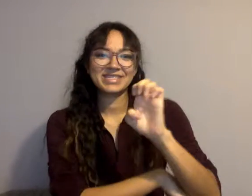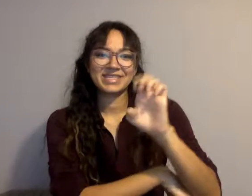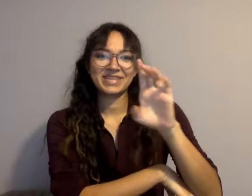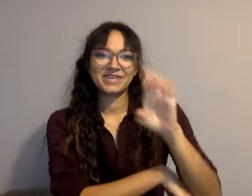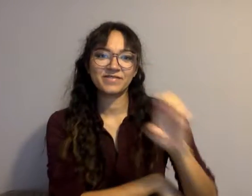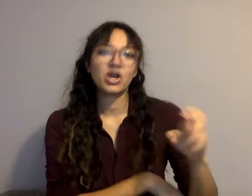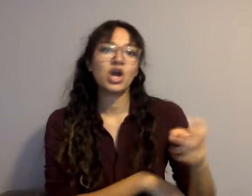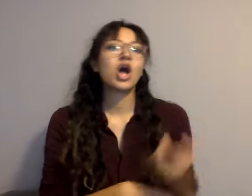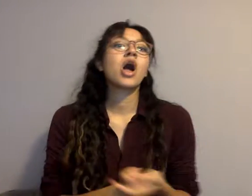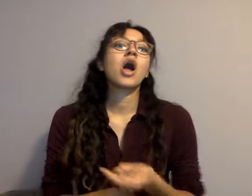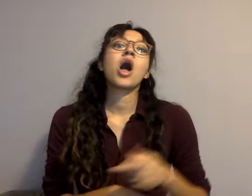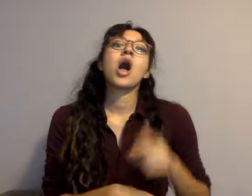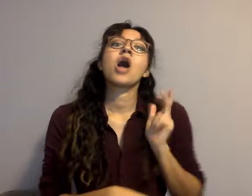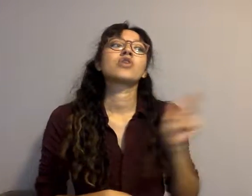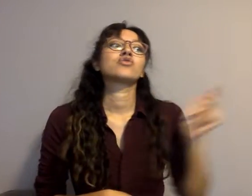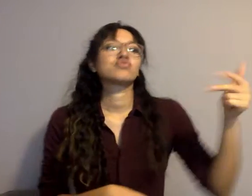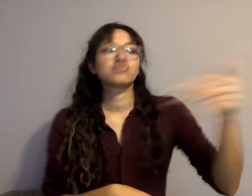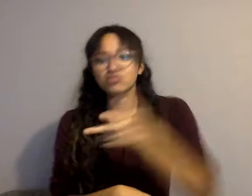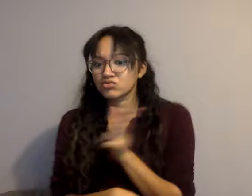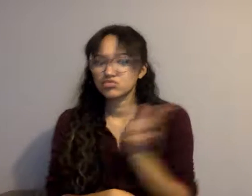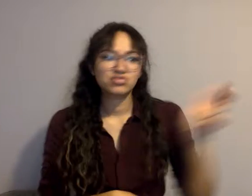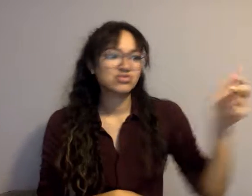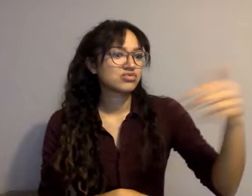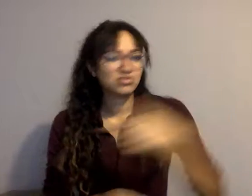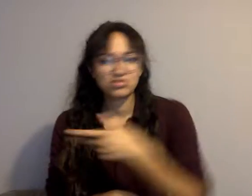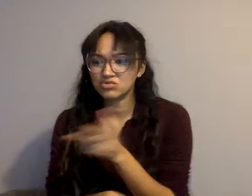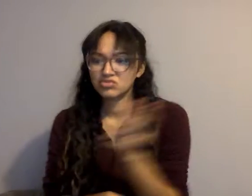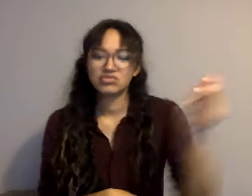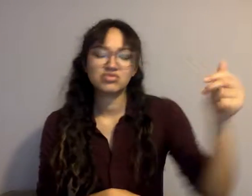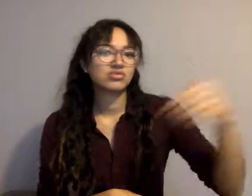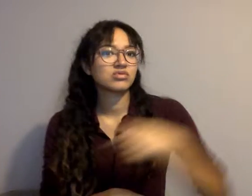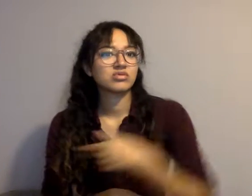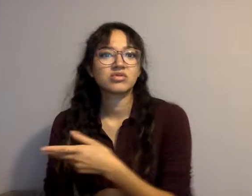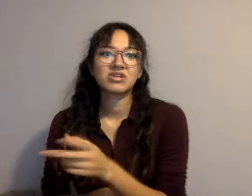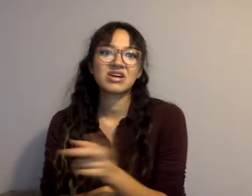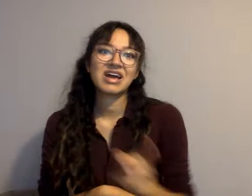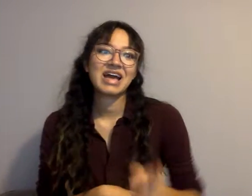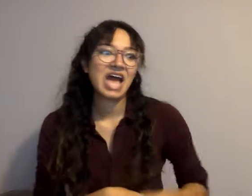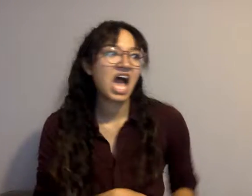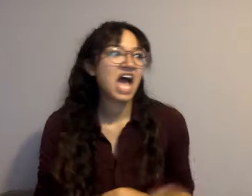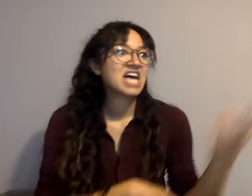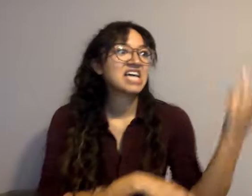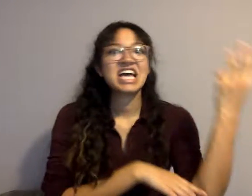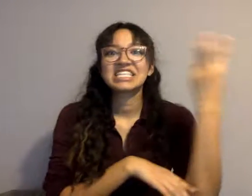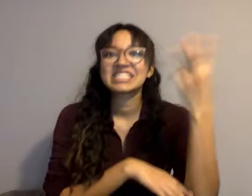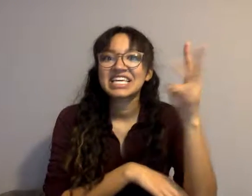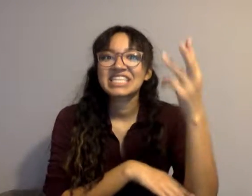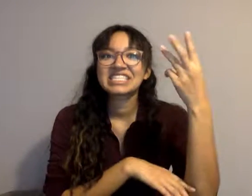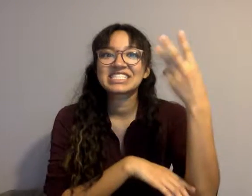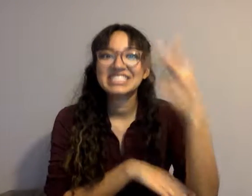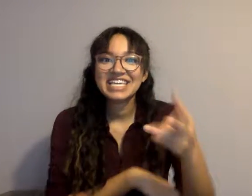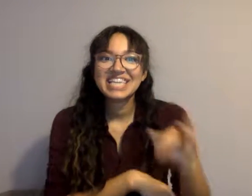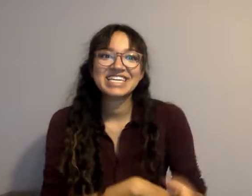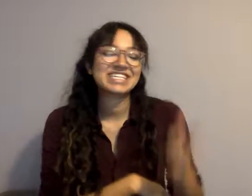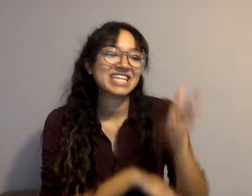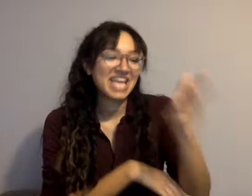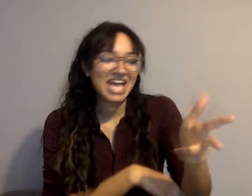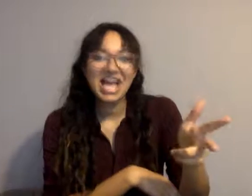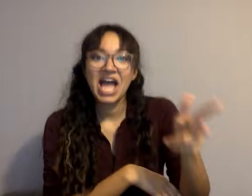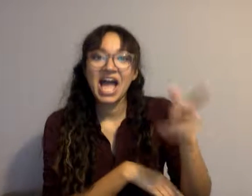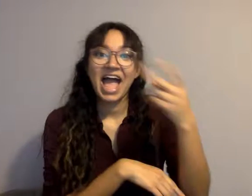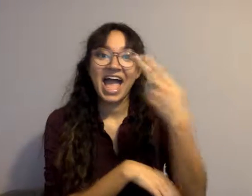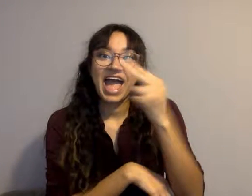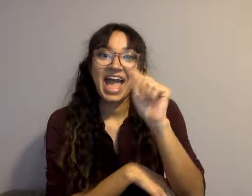in circles looking for parking. And what do you see? 16 empty handicap spaces.